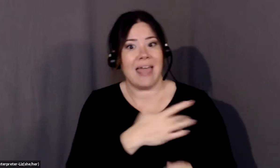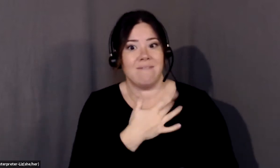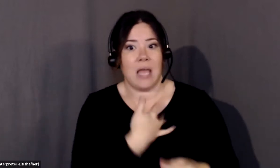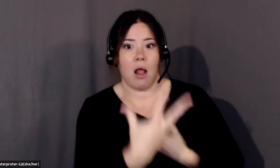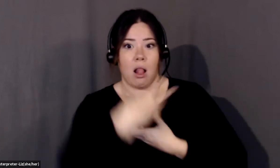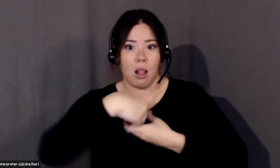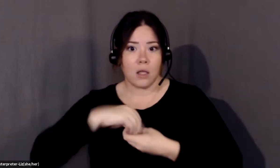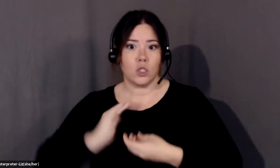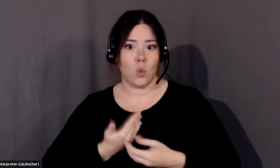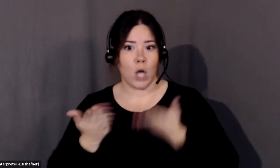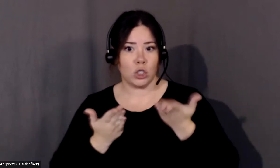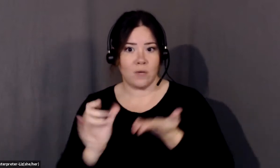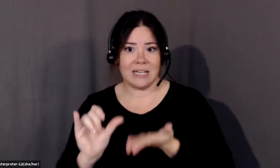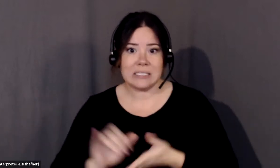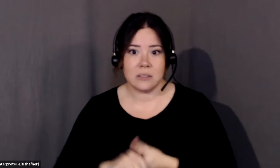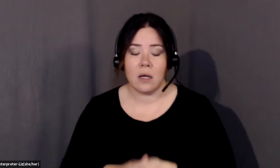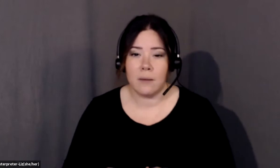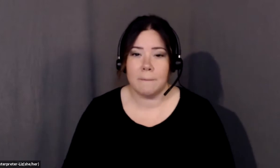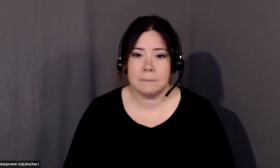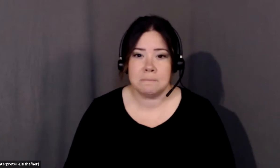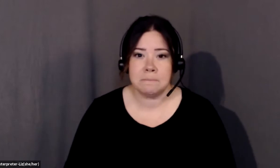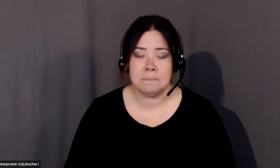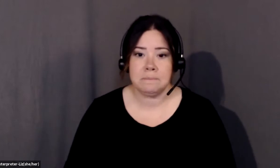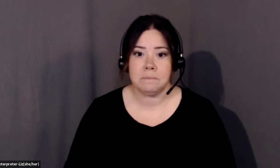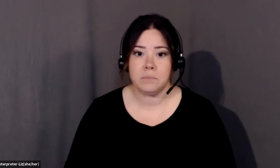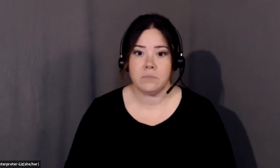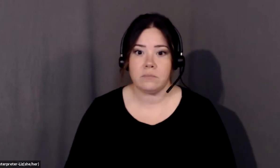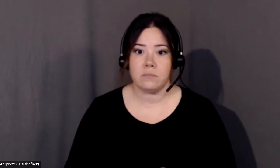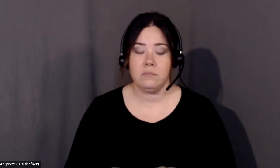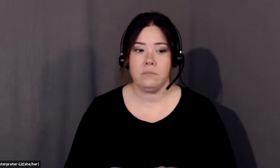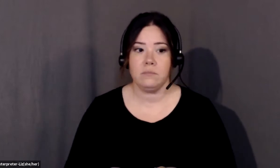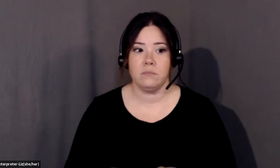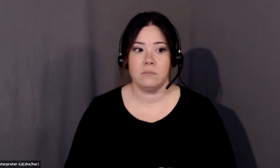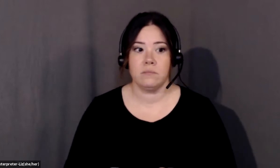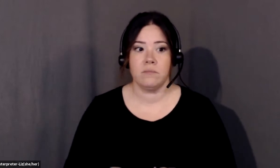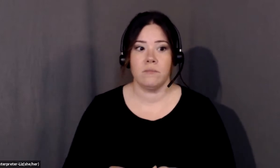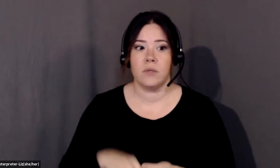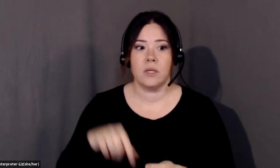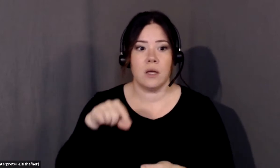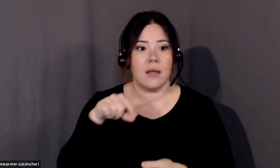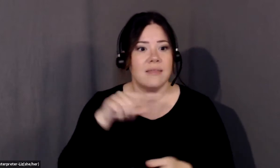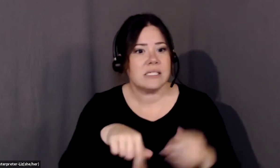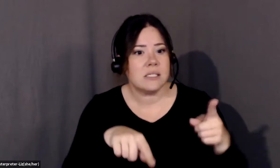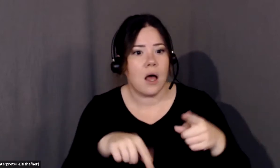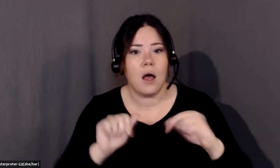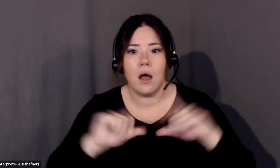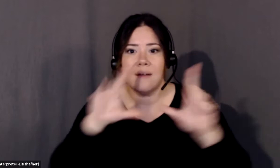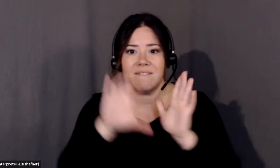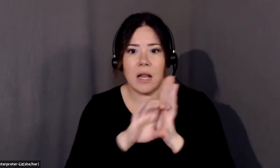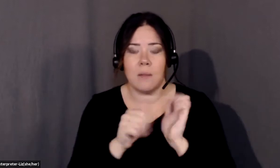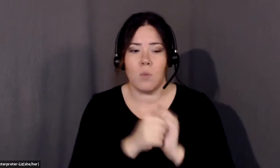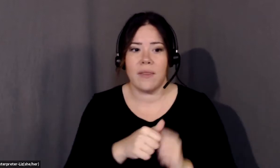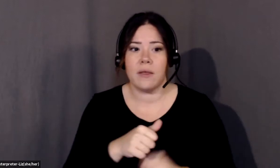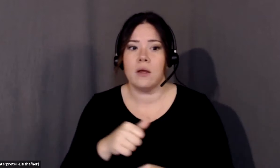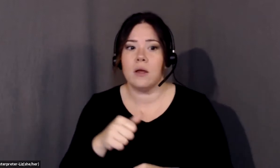to our services as well? And this is a a film with both a woman with